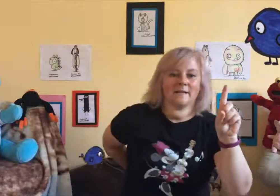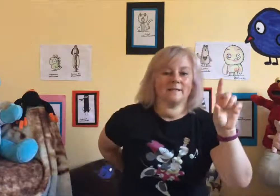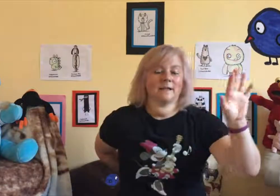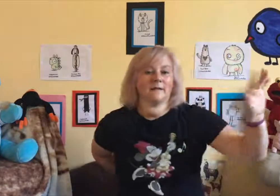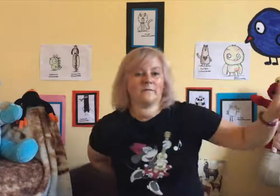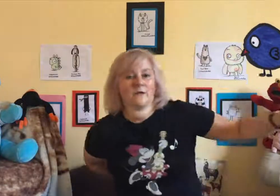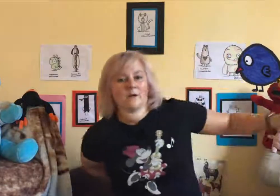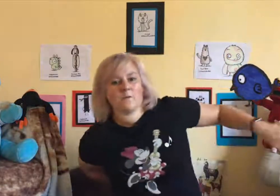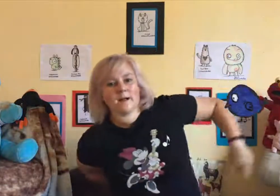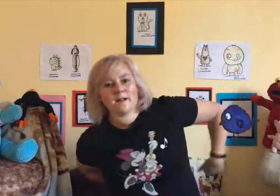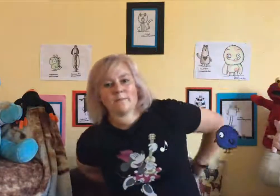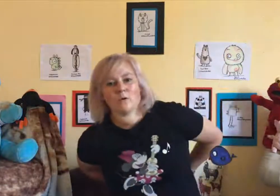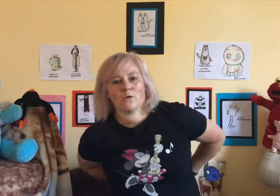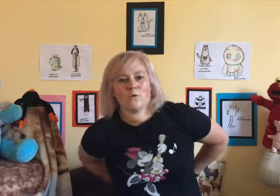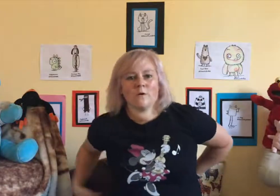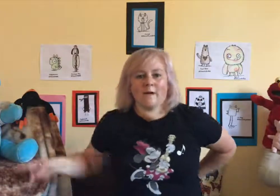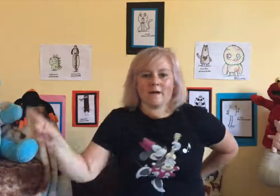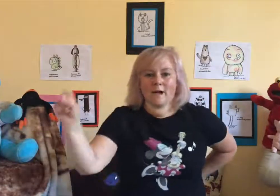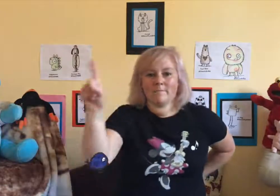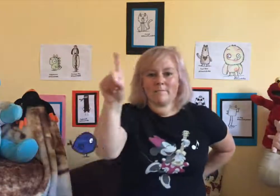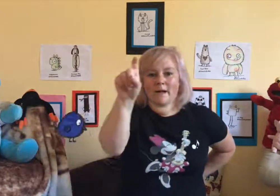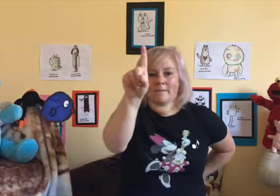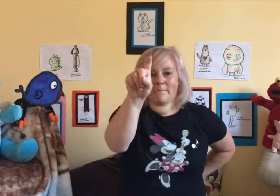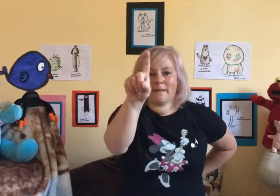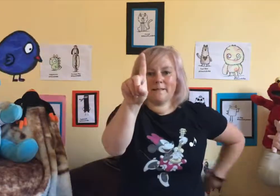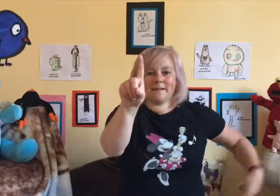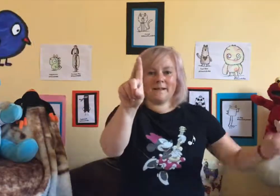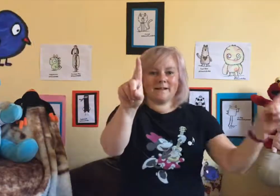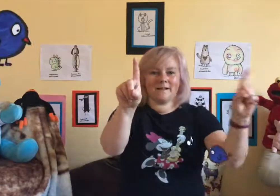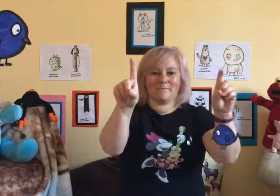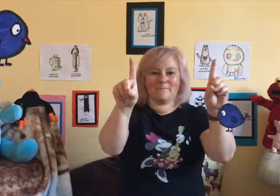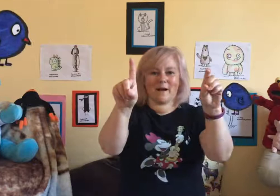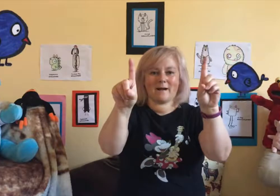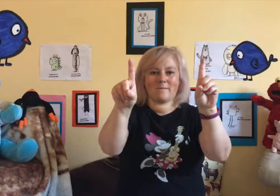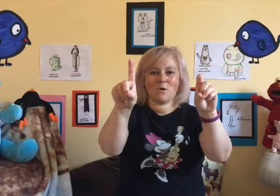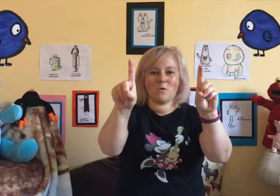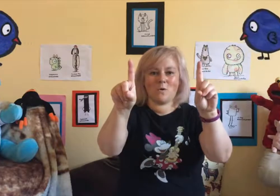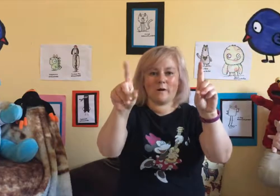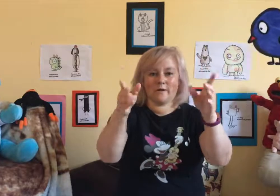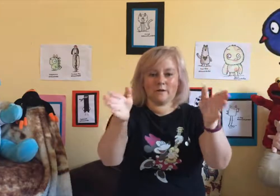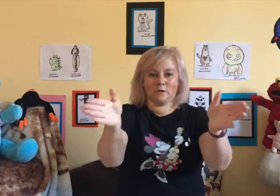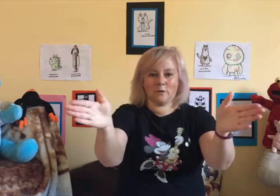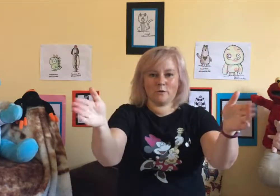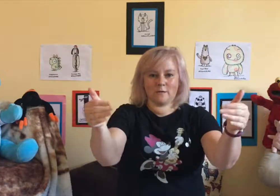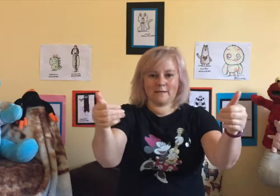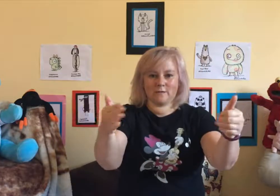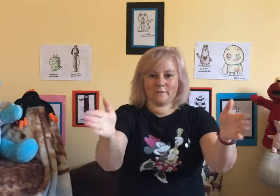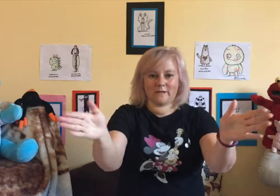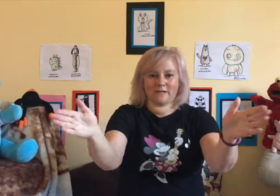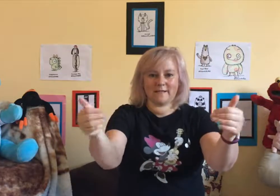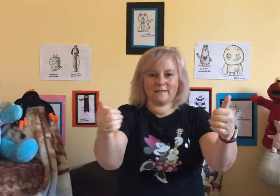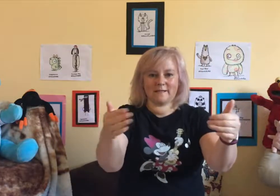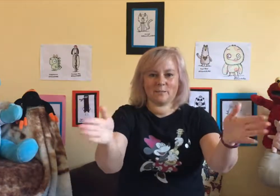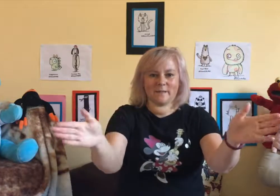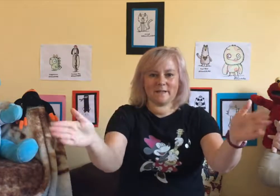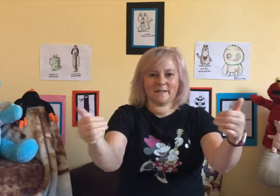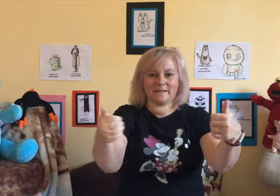Peter, fly away, Paul. Come back, Peter, come back, Paul. Two little fishies swimming in a